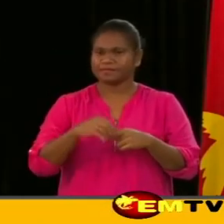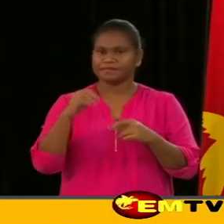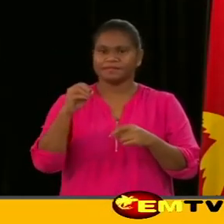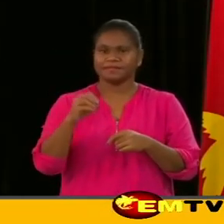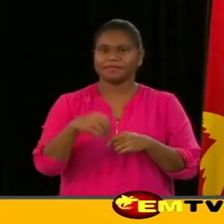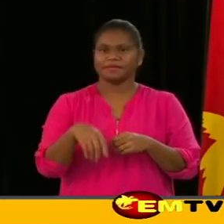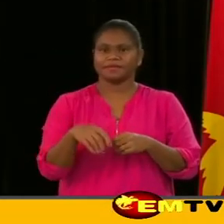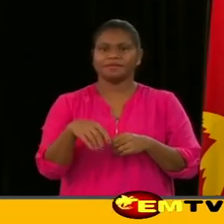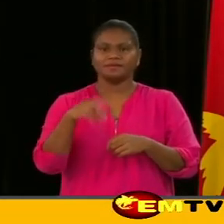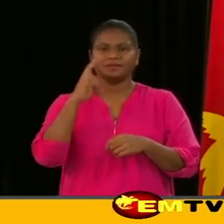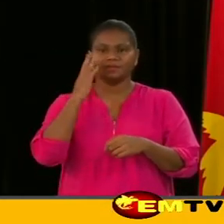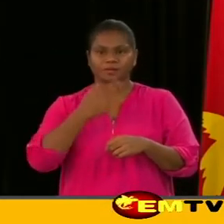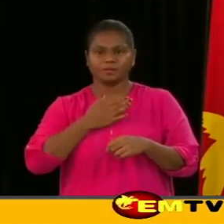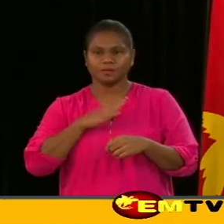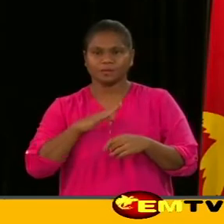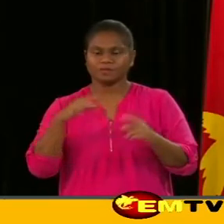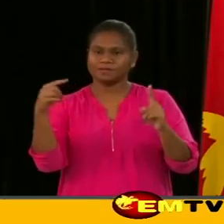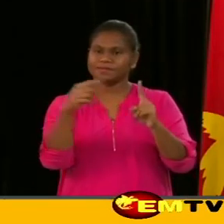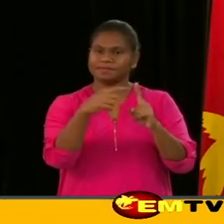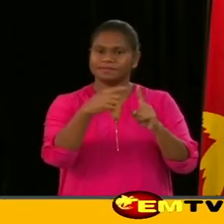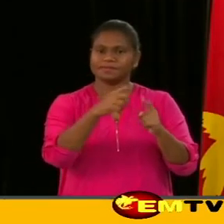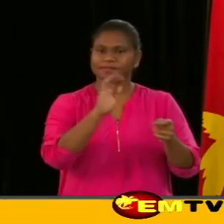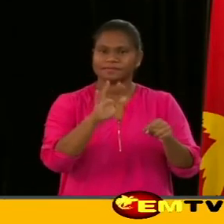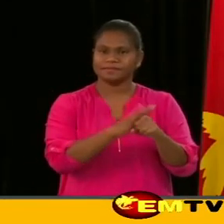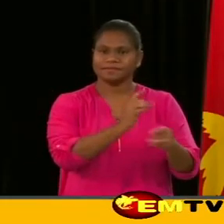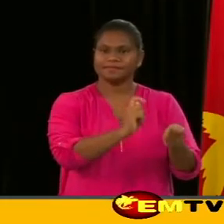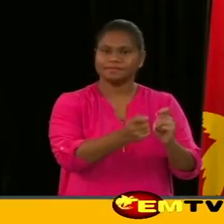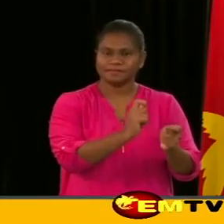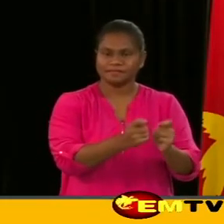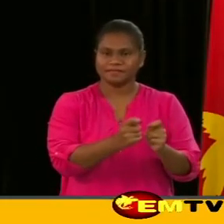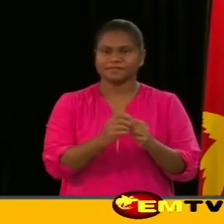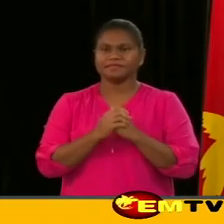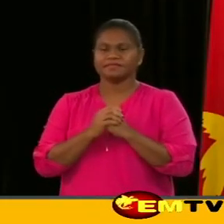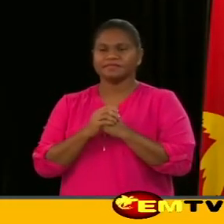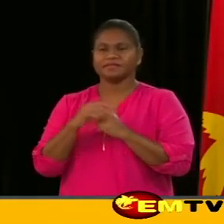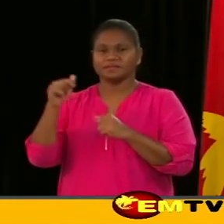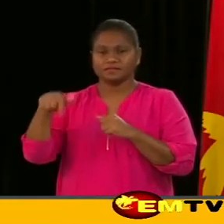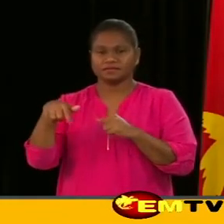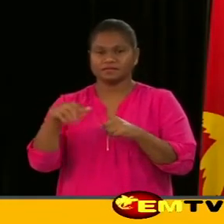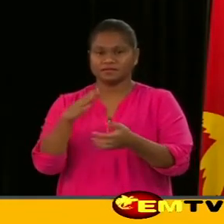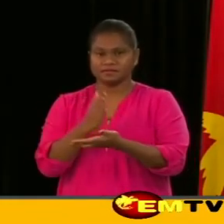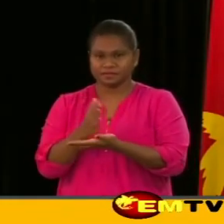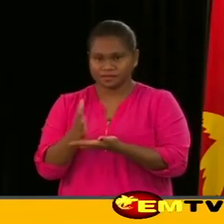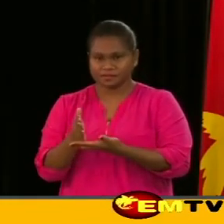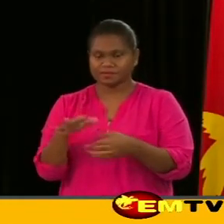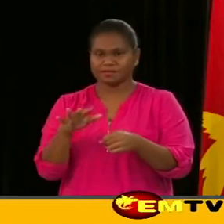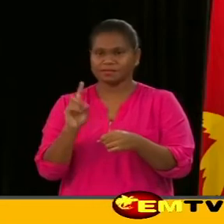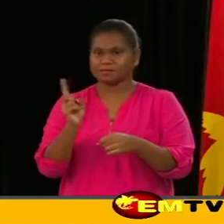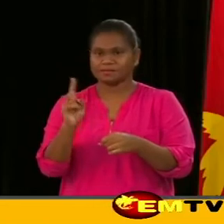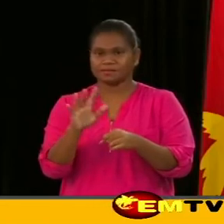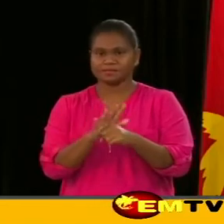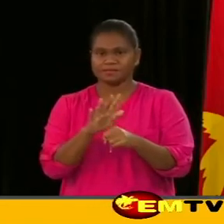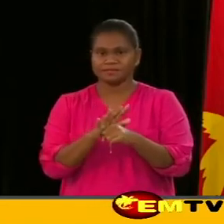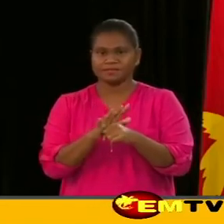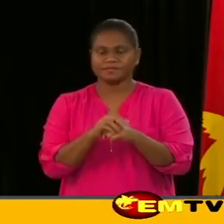want to see how the transmission of COVID-19 is. And so in these settings, what will happen